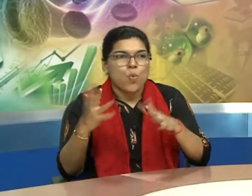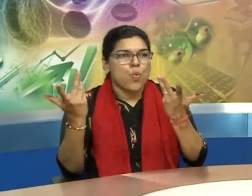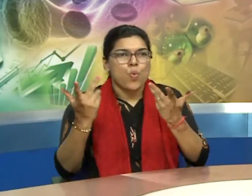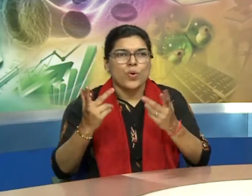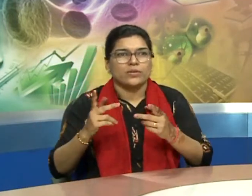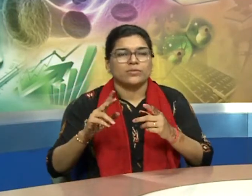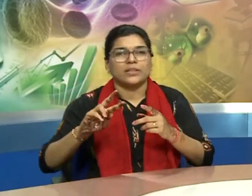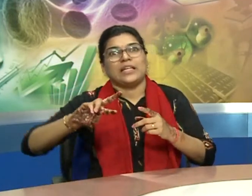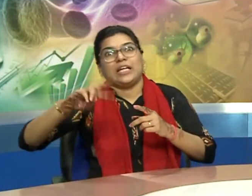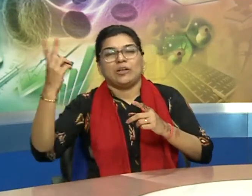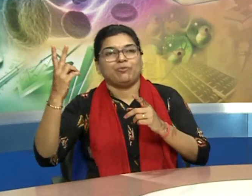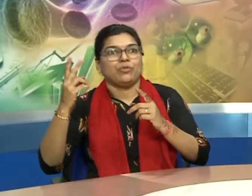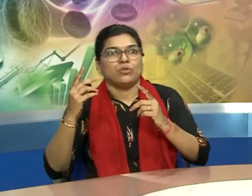So special libraries can